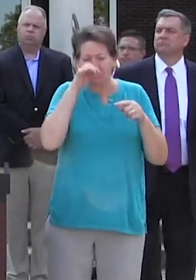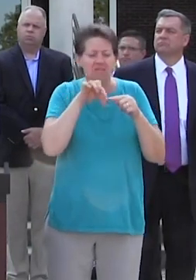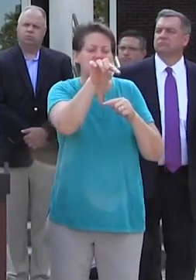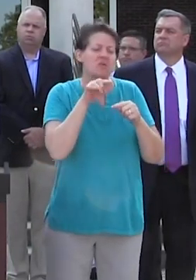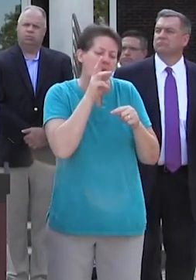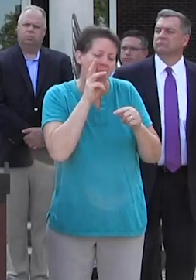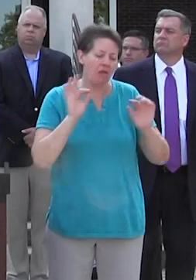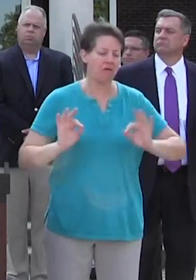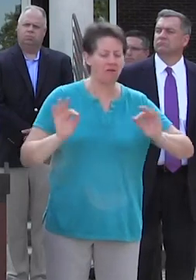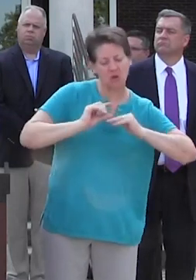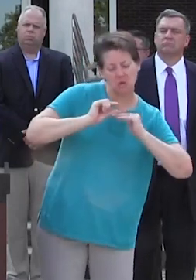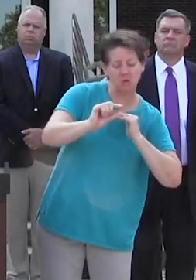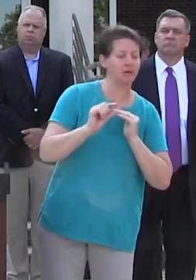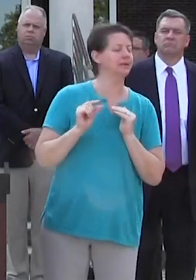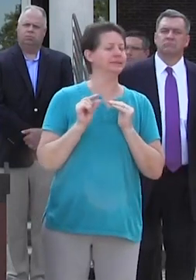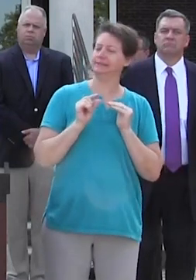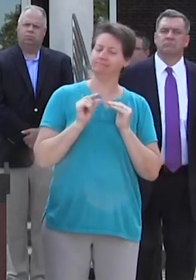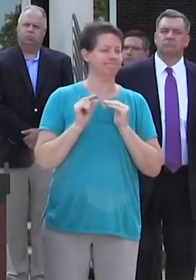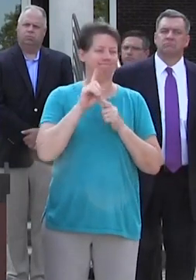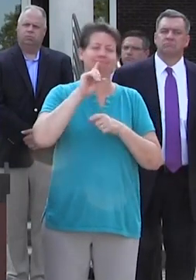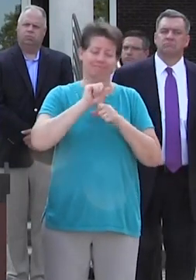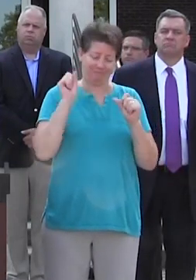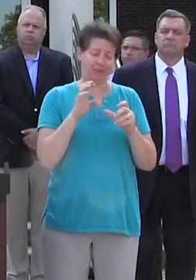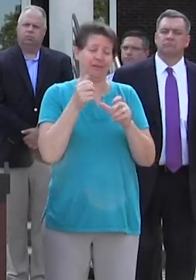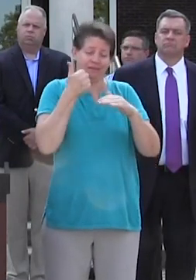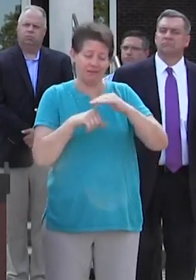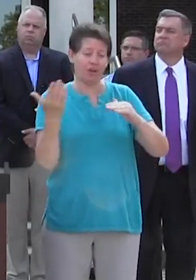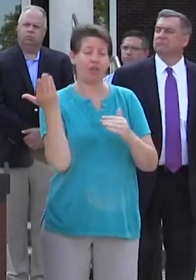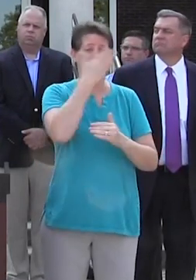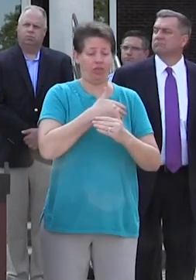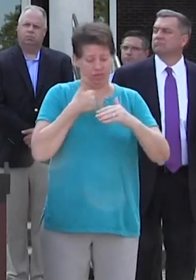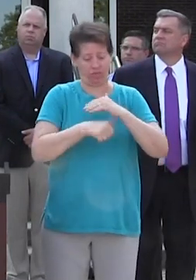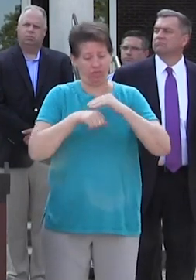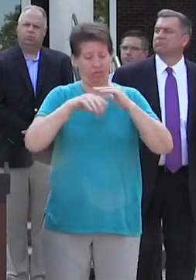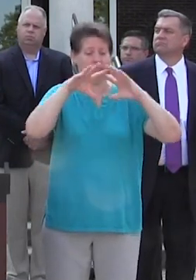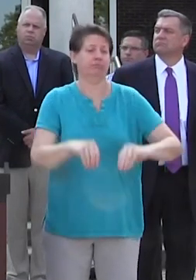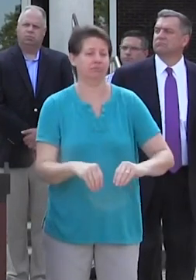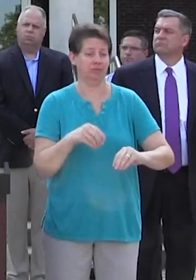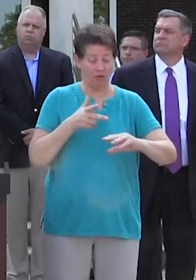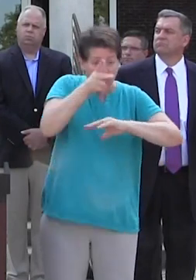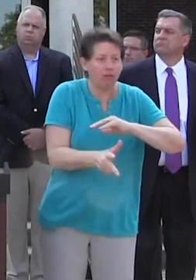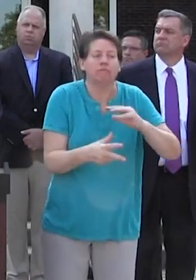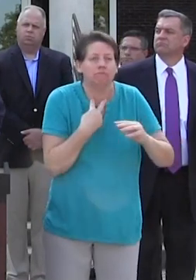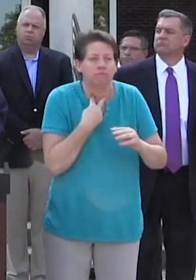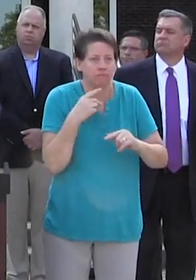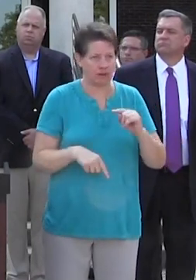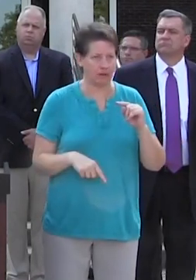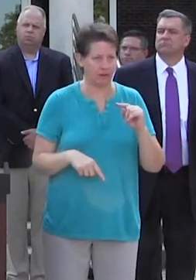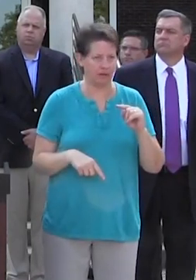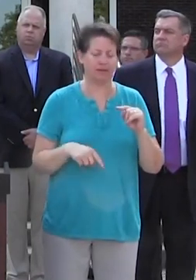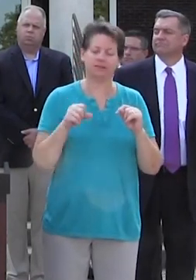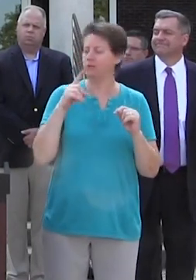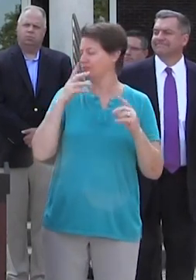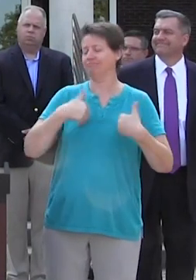of shallow water, and it turns out that the road is washed out and your vehicle will go into it and you might not be able to get out. So